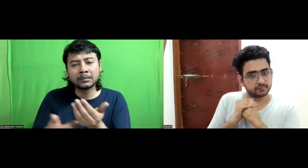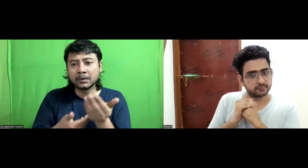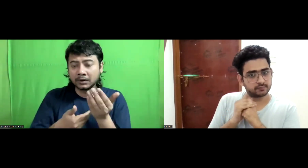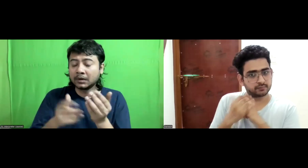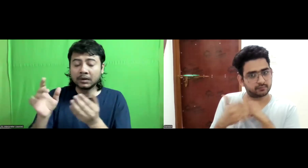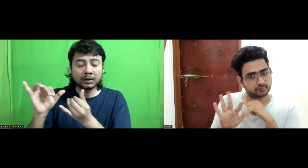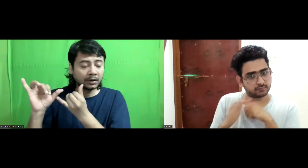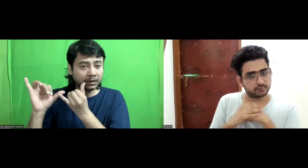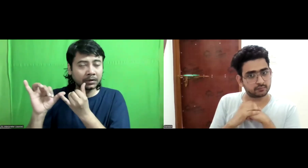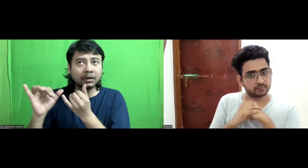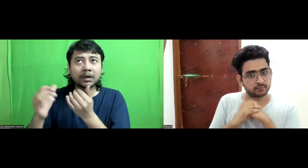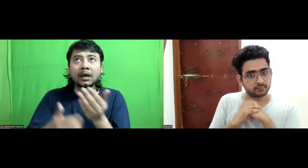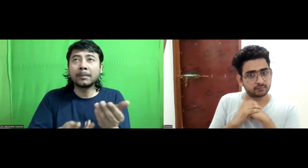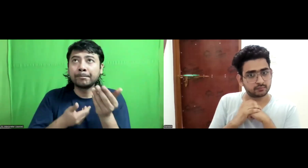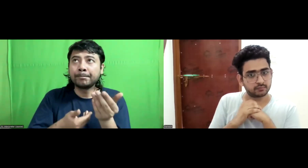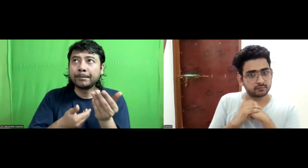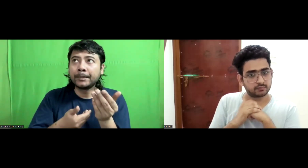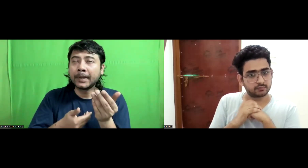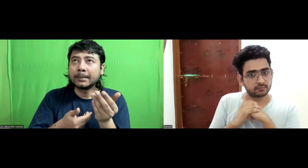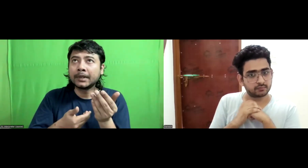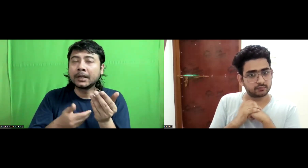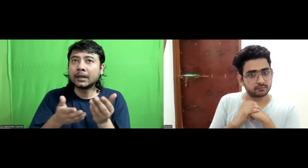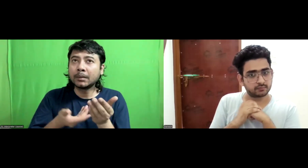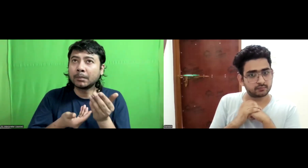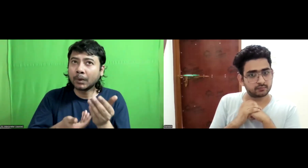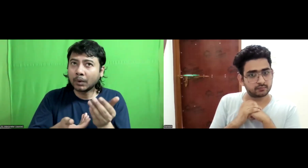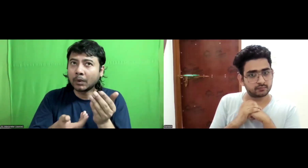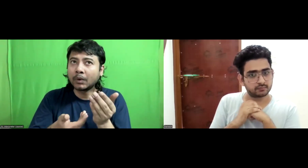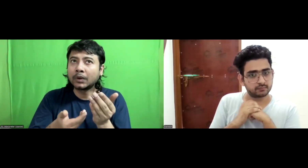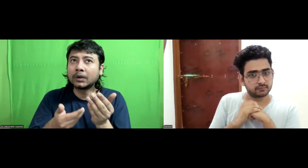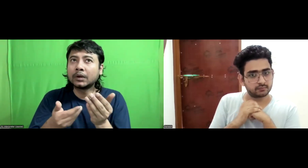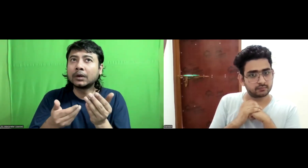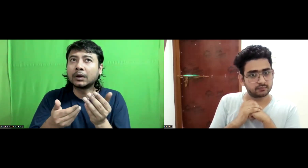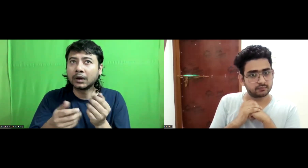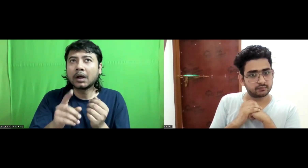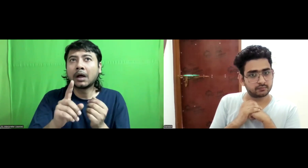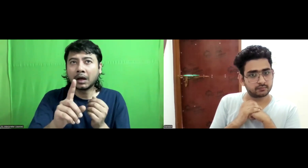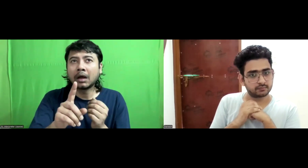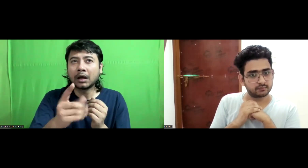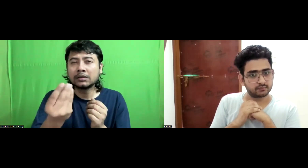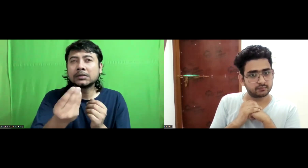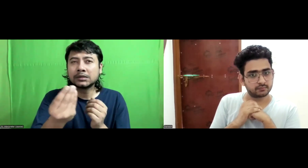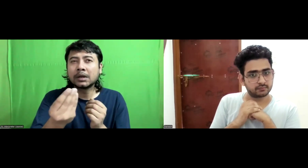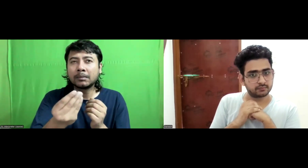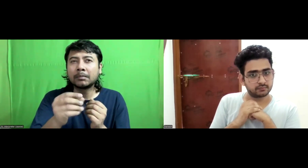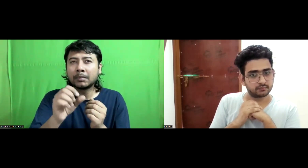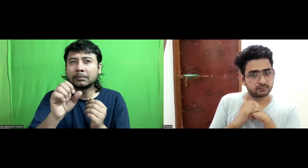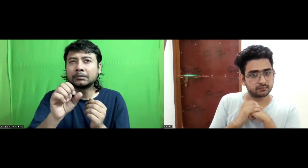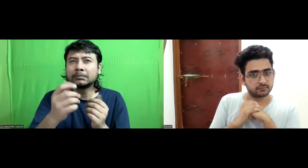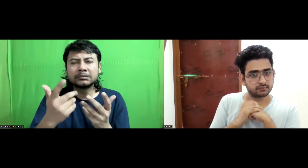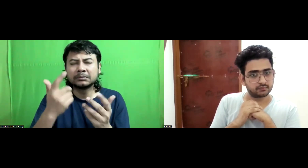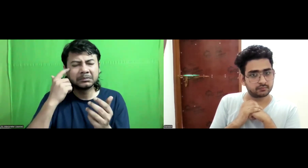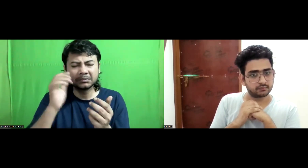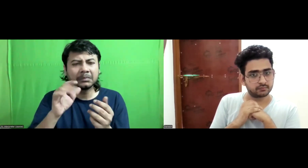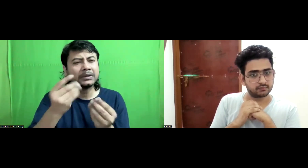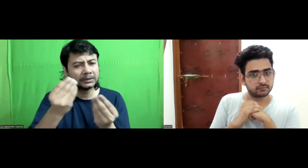then there is some regulation that the house is not pure till those number of days. But I think you can do it. Damodar